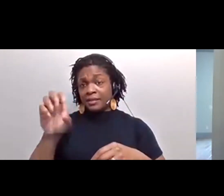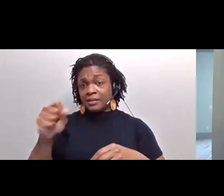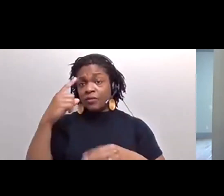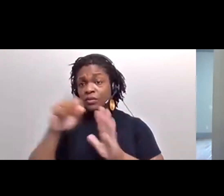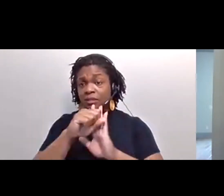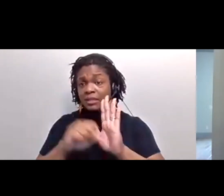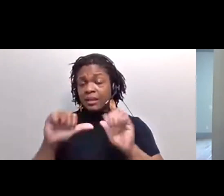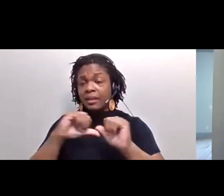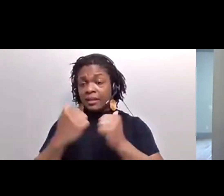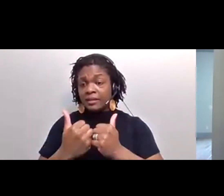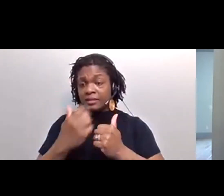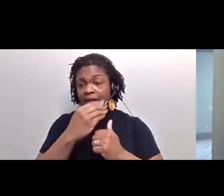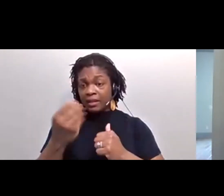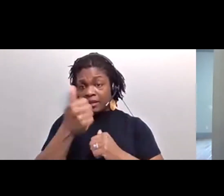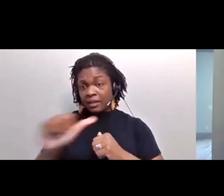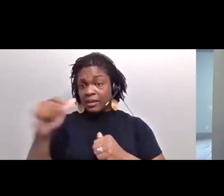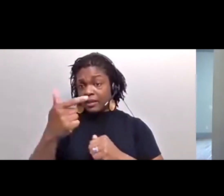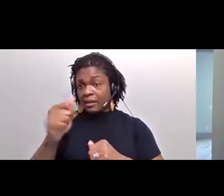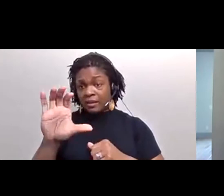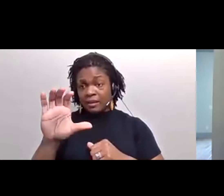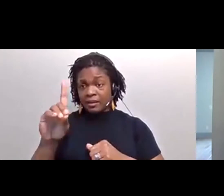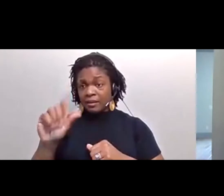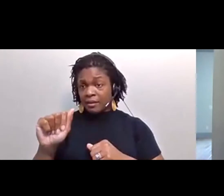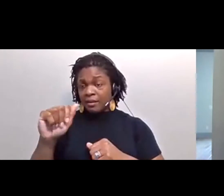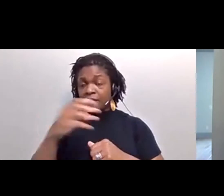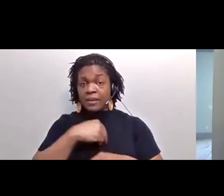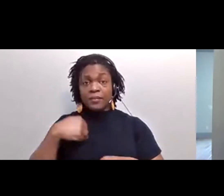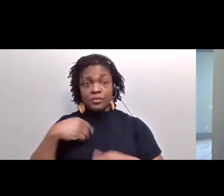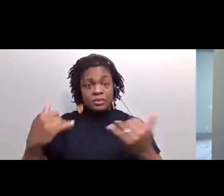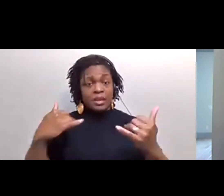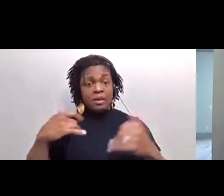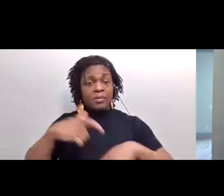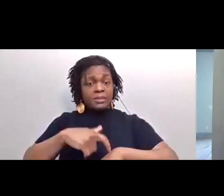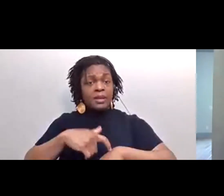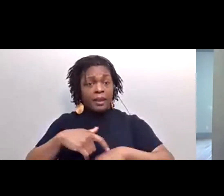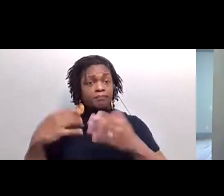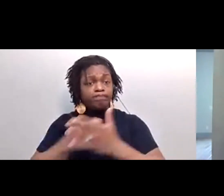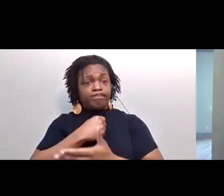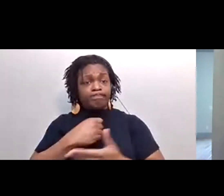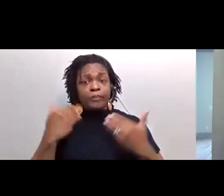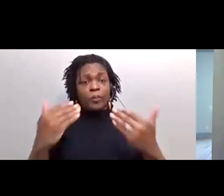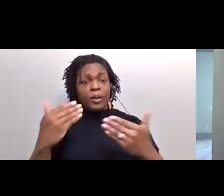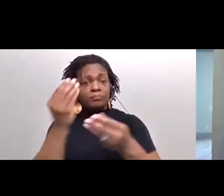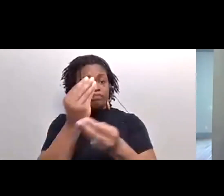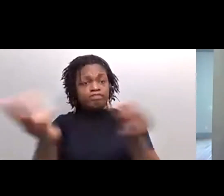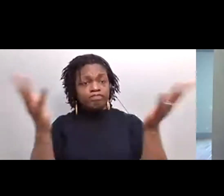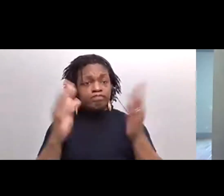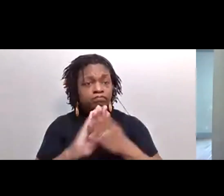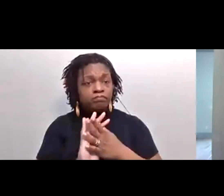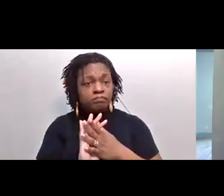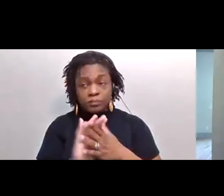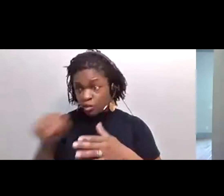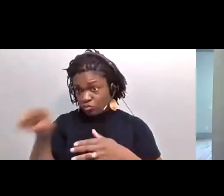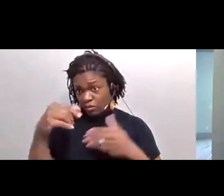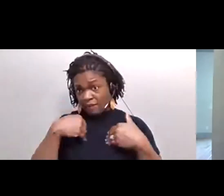agencies or any of our GACDA members. Now is the time to share any updates that you guys